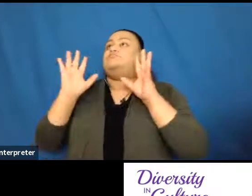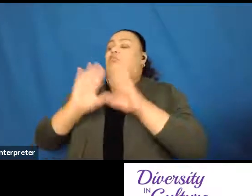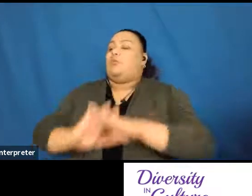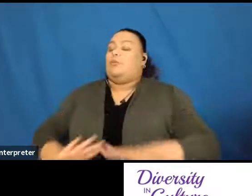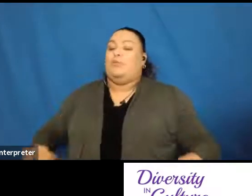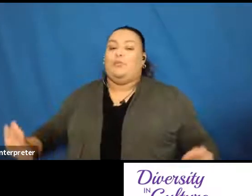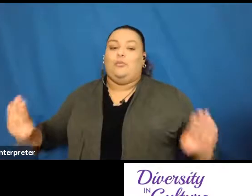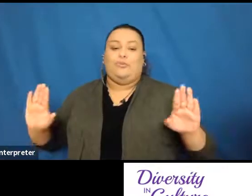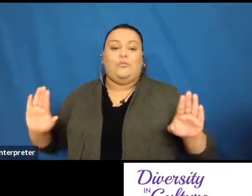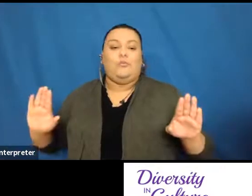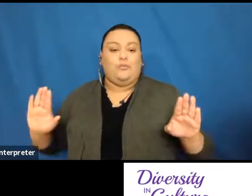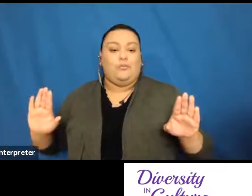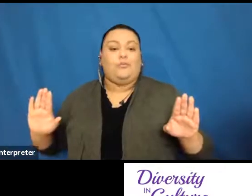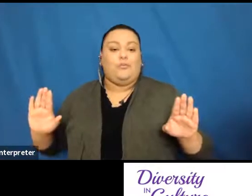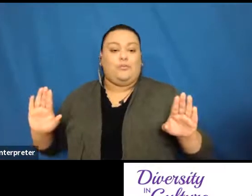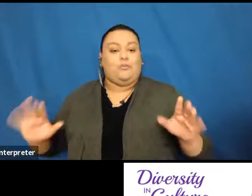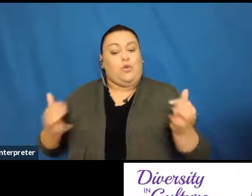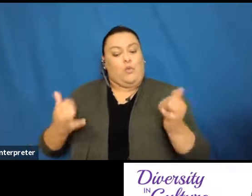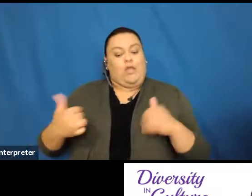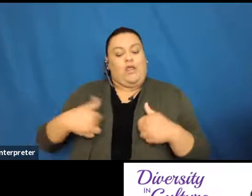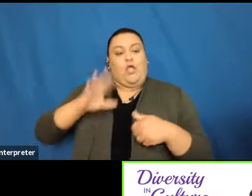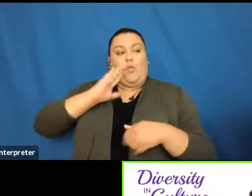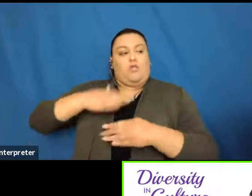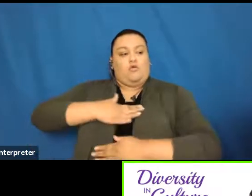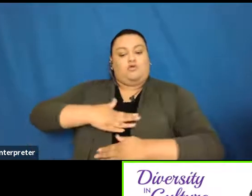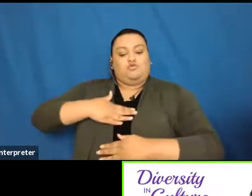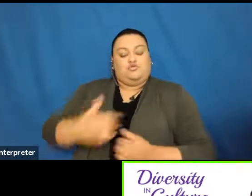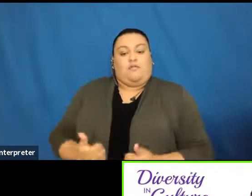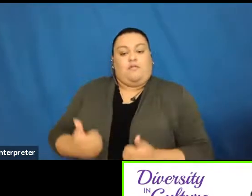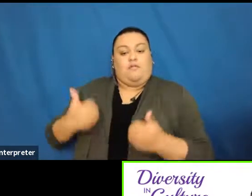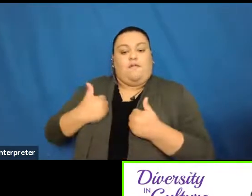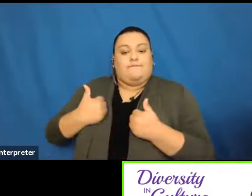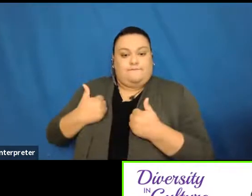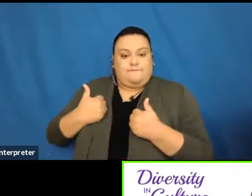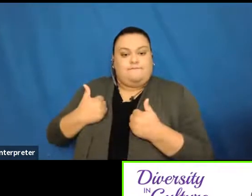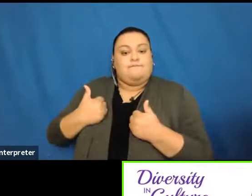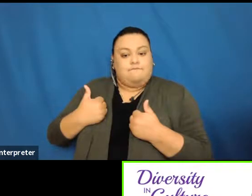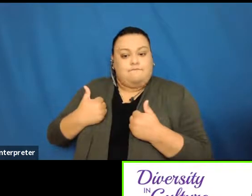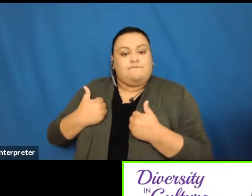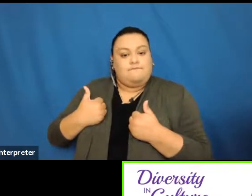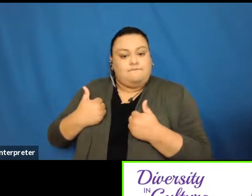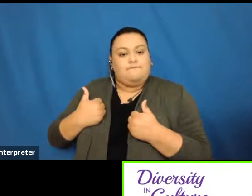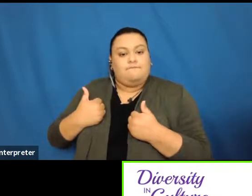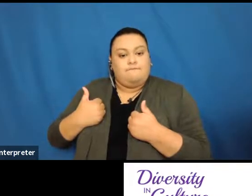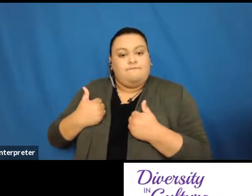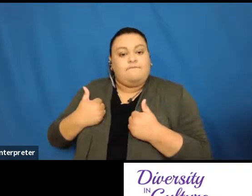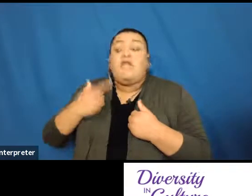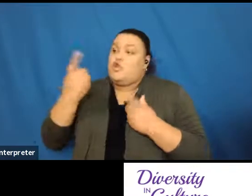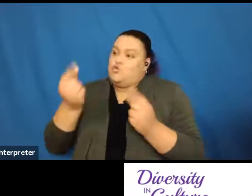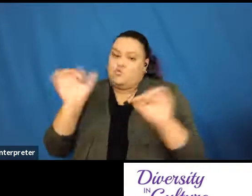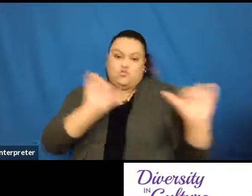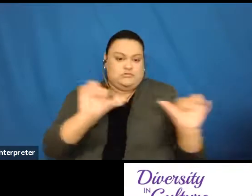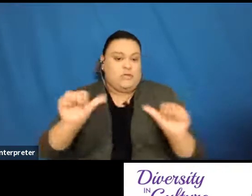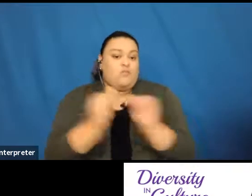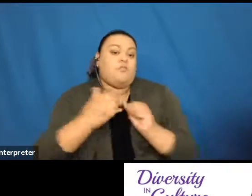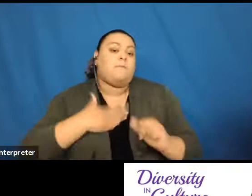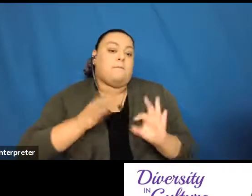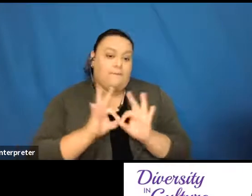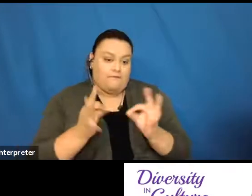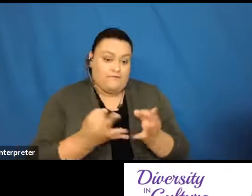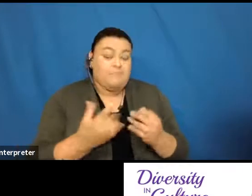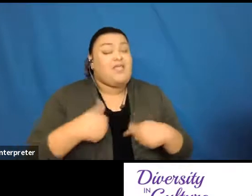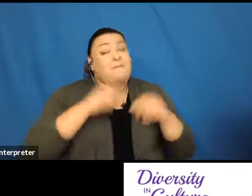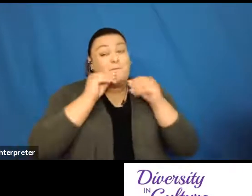But hey, right now I'm going to enjoy life, and I do that also with my family. I'm very blessed to not only